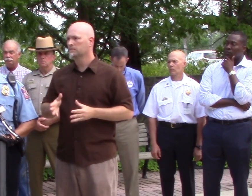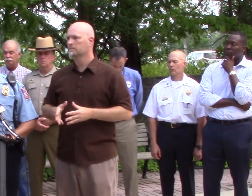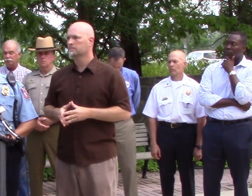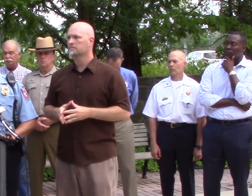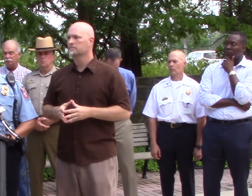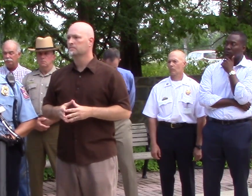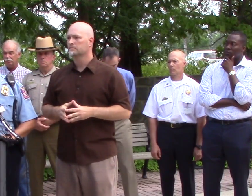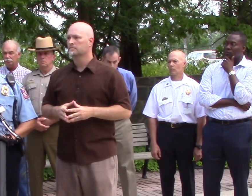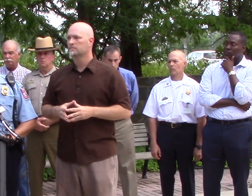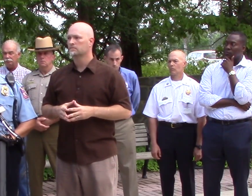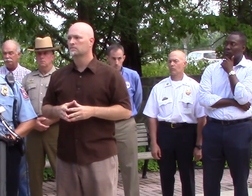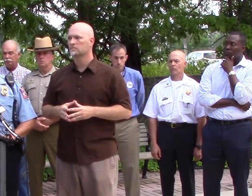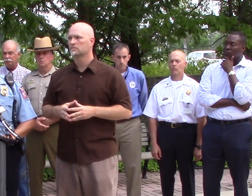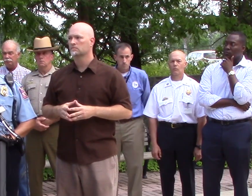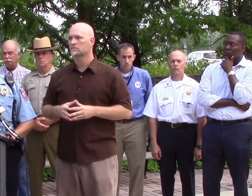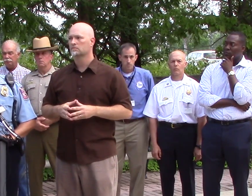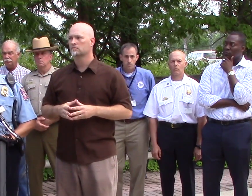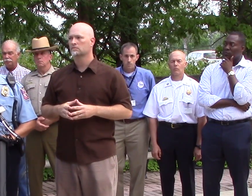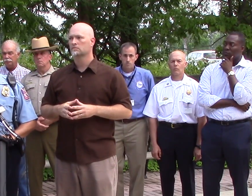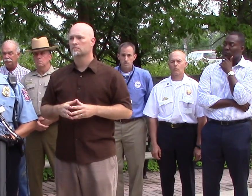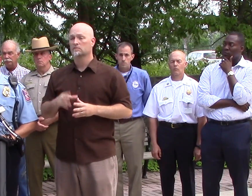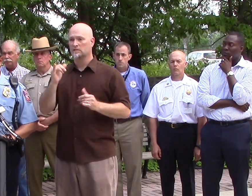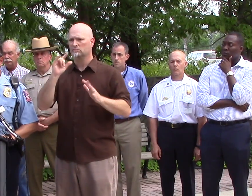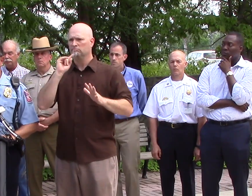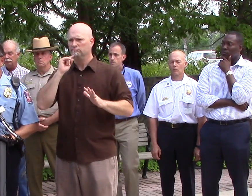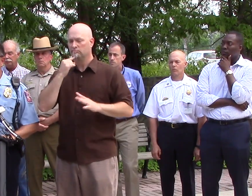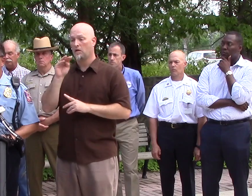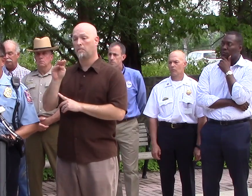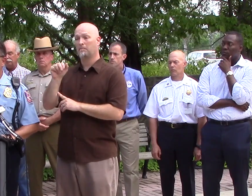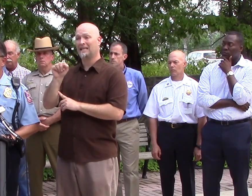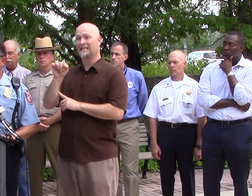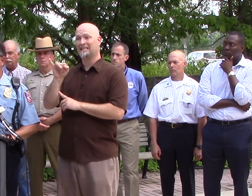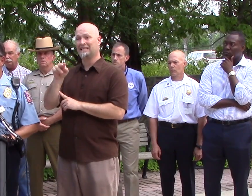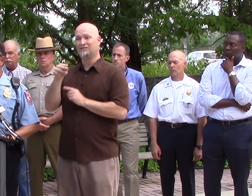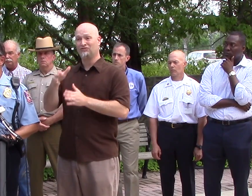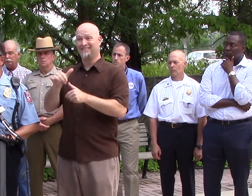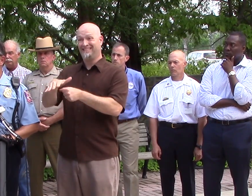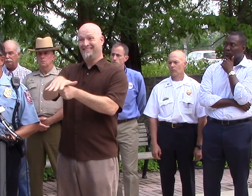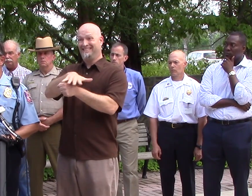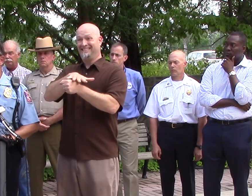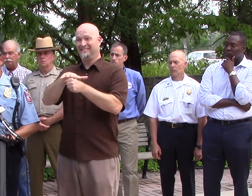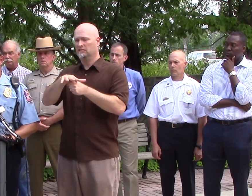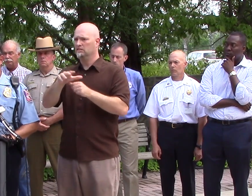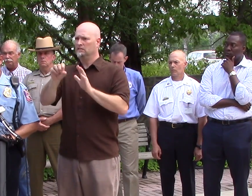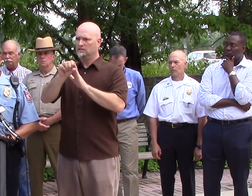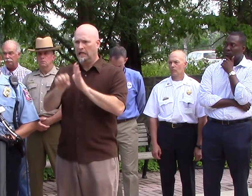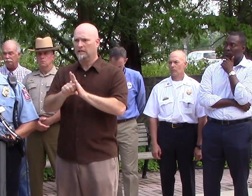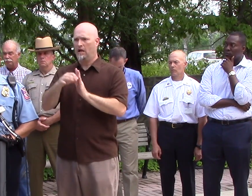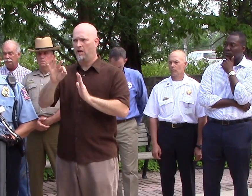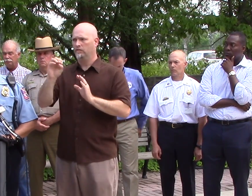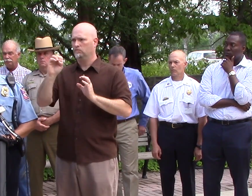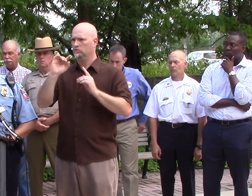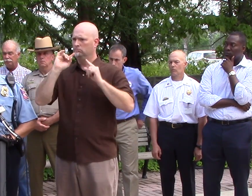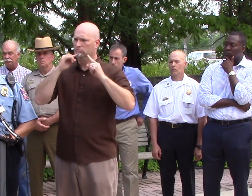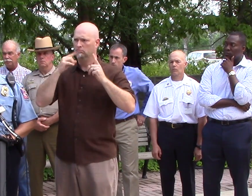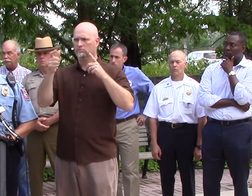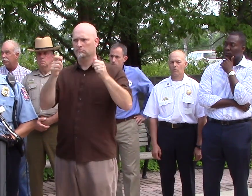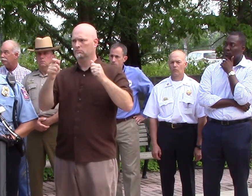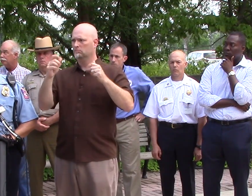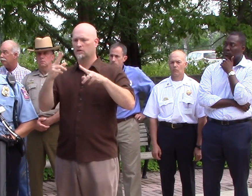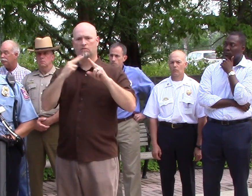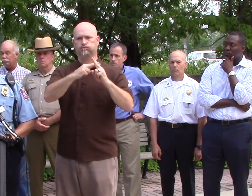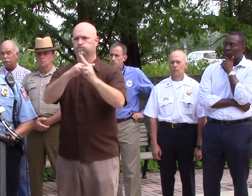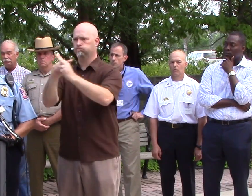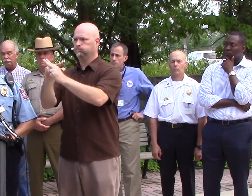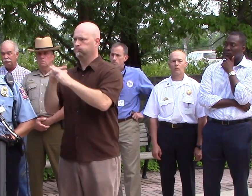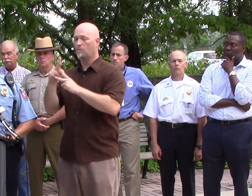We are in a state of emergency in that area, and no one other than emergency personnel are allowed in that area, to